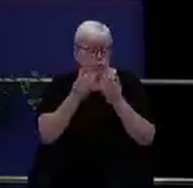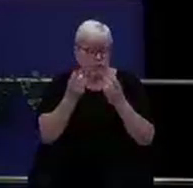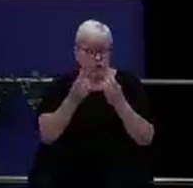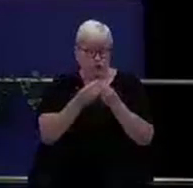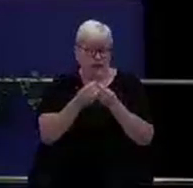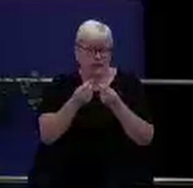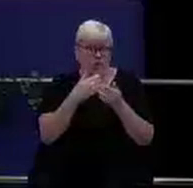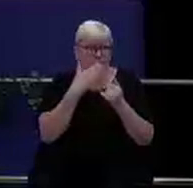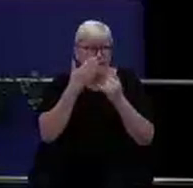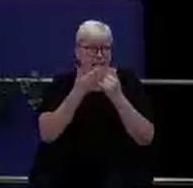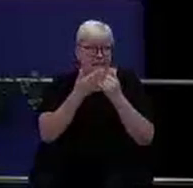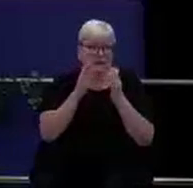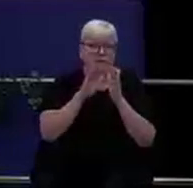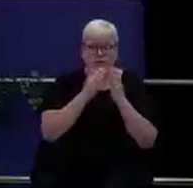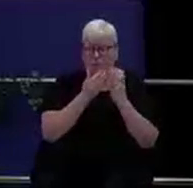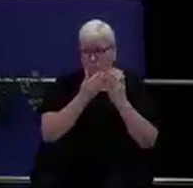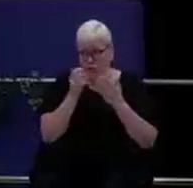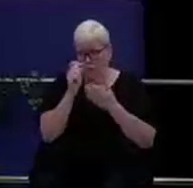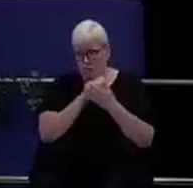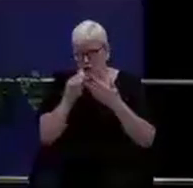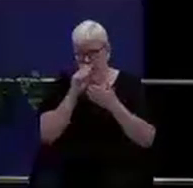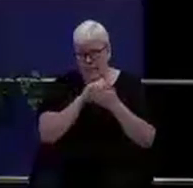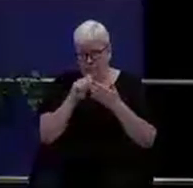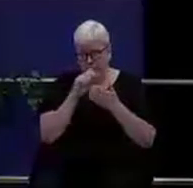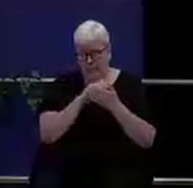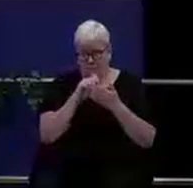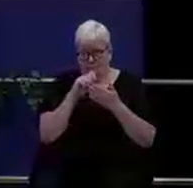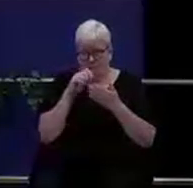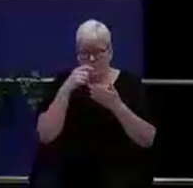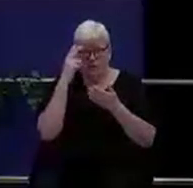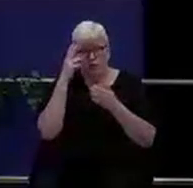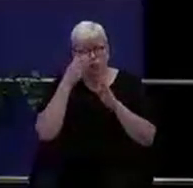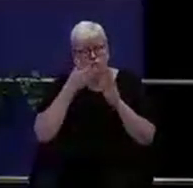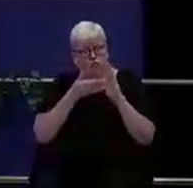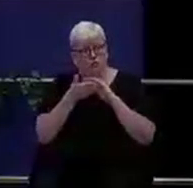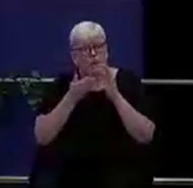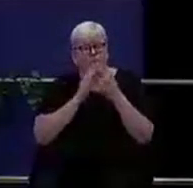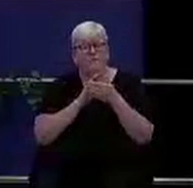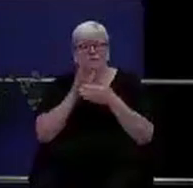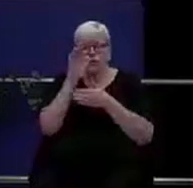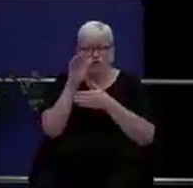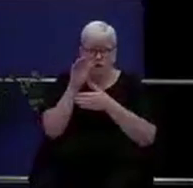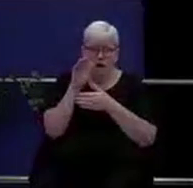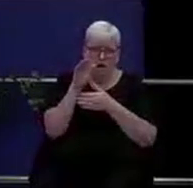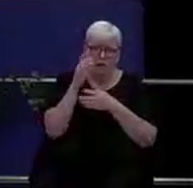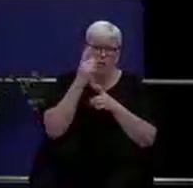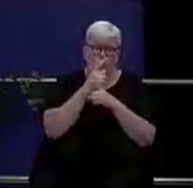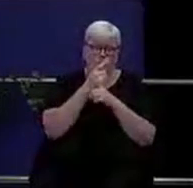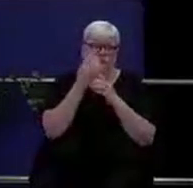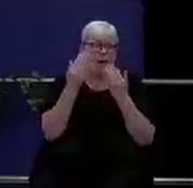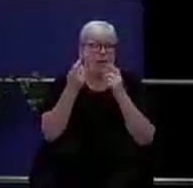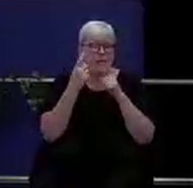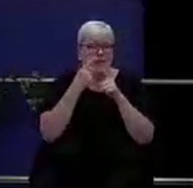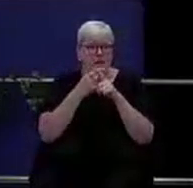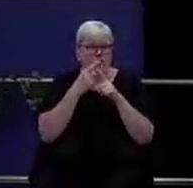at the end of the books point towards the future. And because we've been talking about climate emergency and